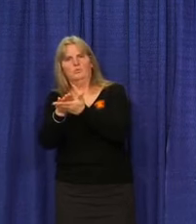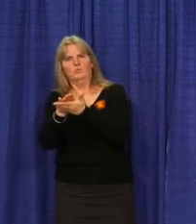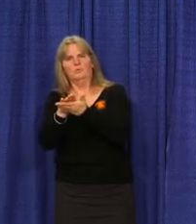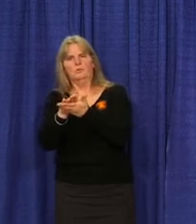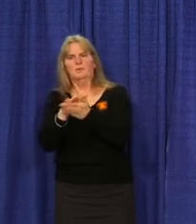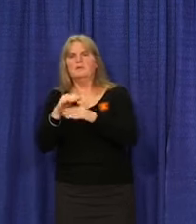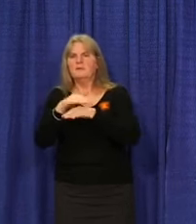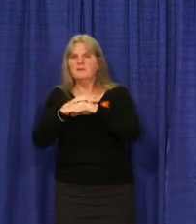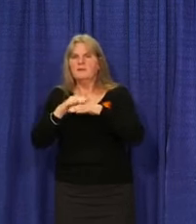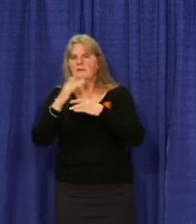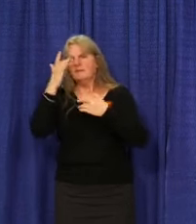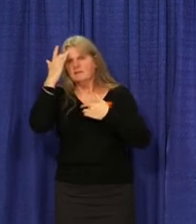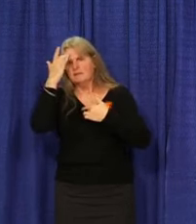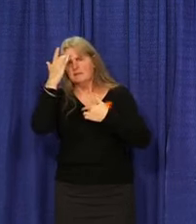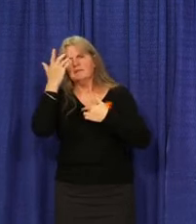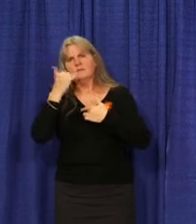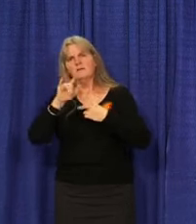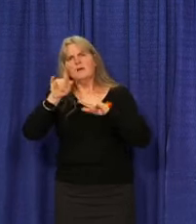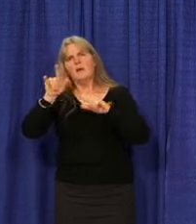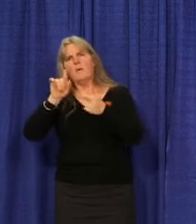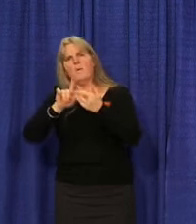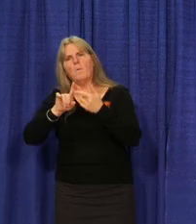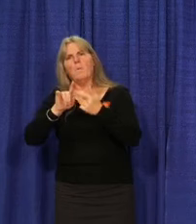Thank you. Next question, Laura?